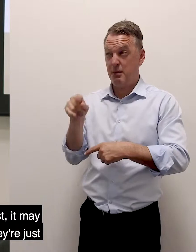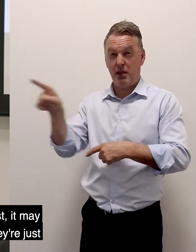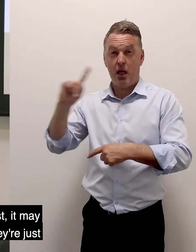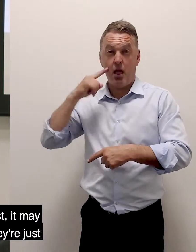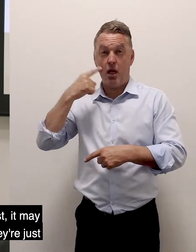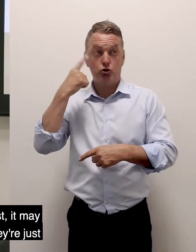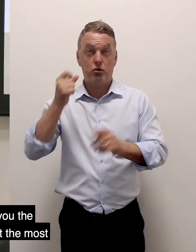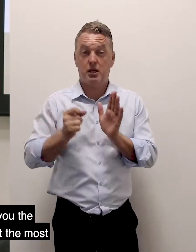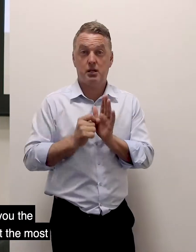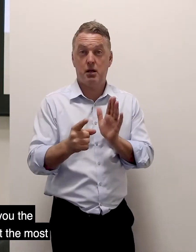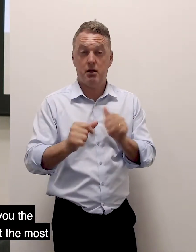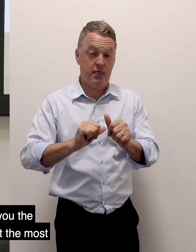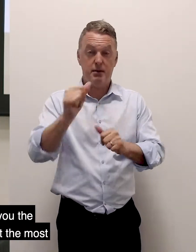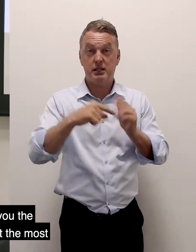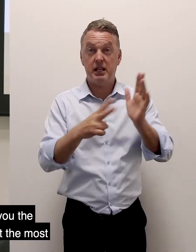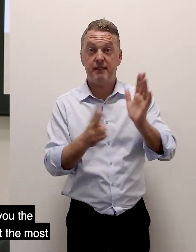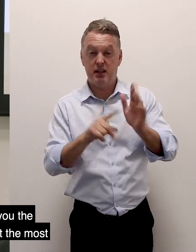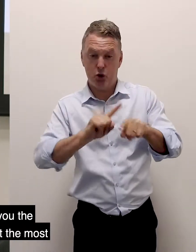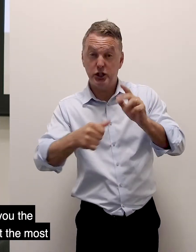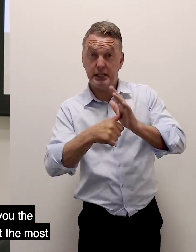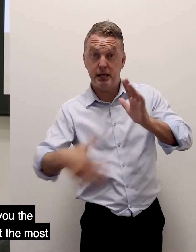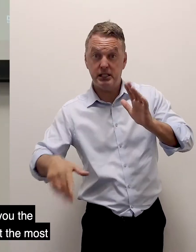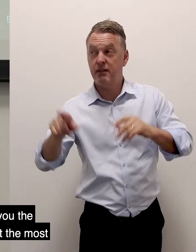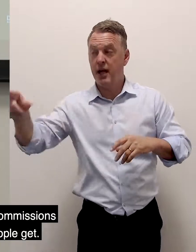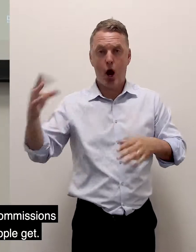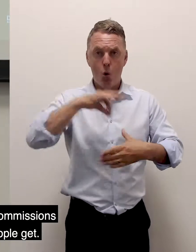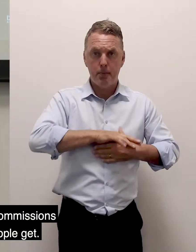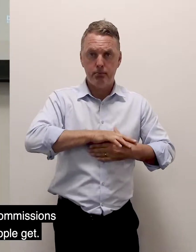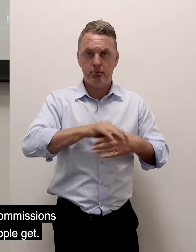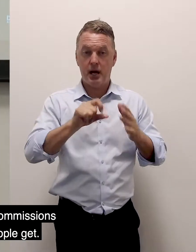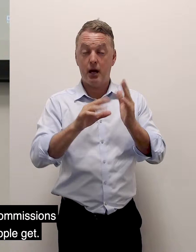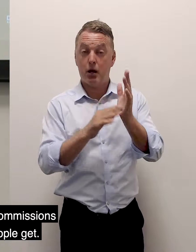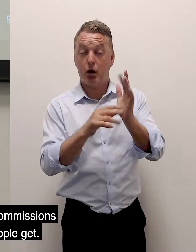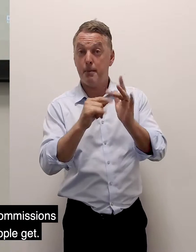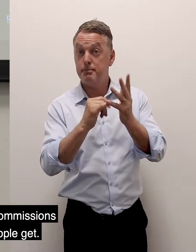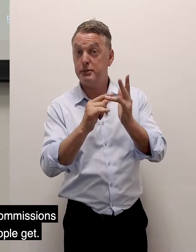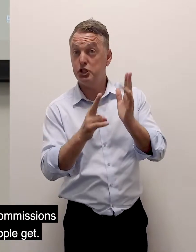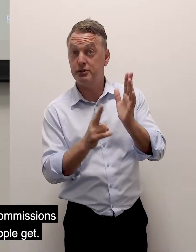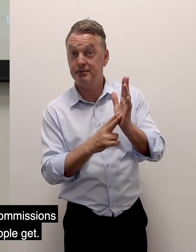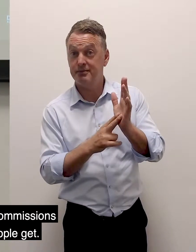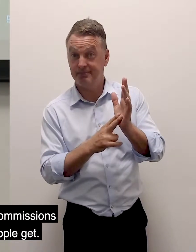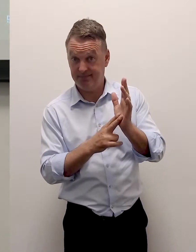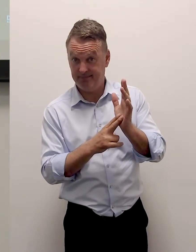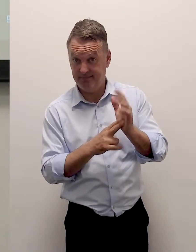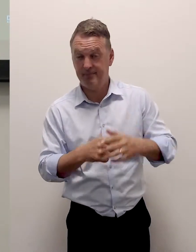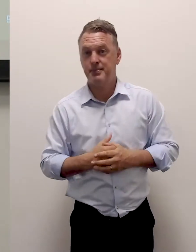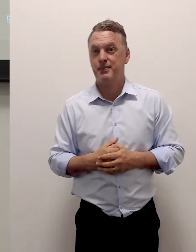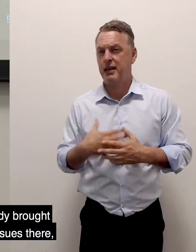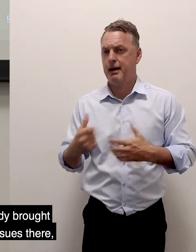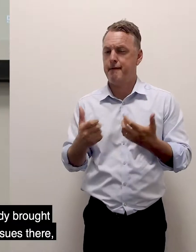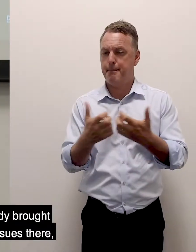it may be because they're just trying to sell you the one that they get the most income from, or a commission sometimes people get.